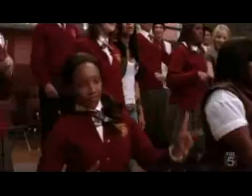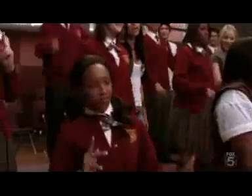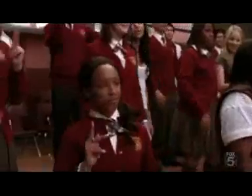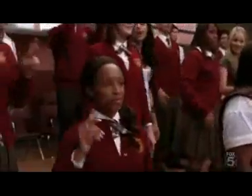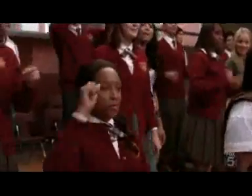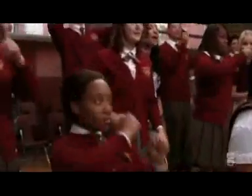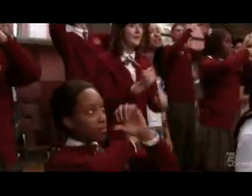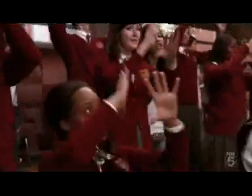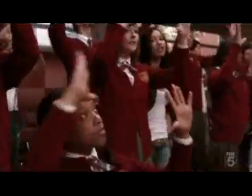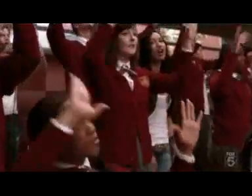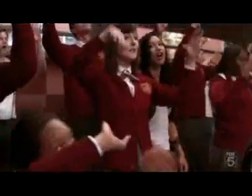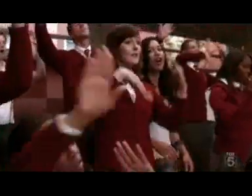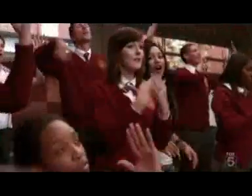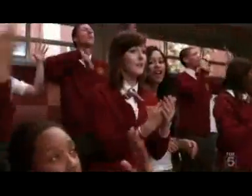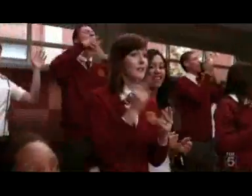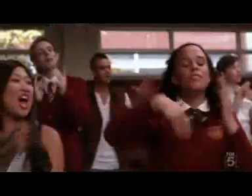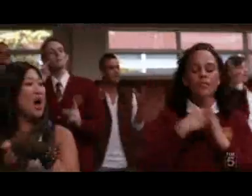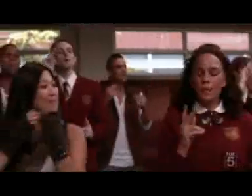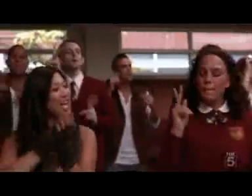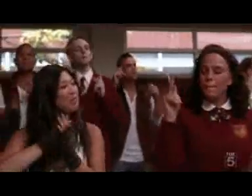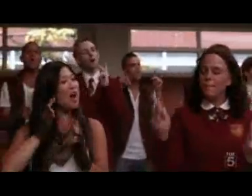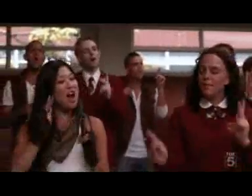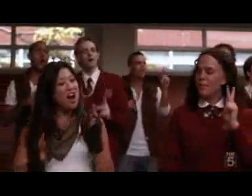Imagine all the people